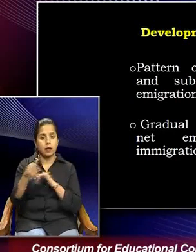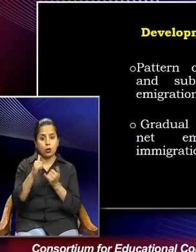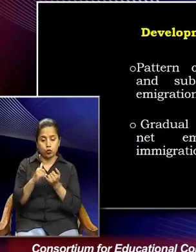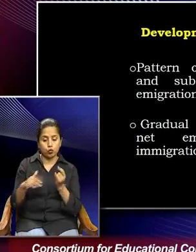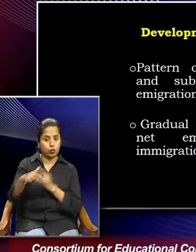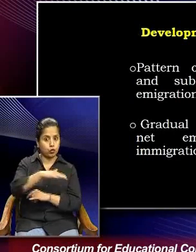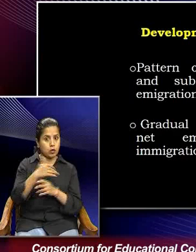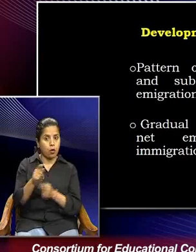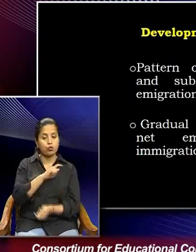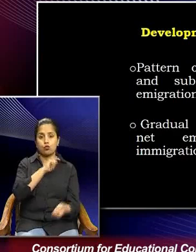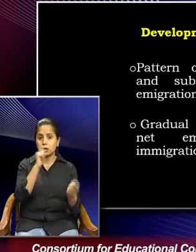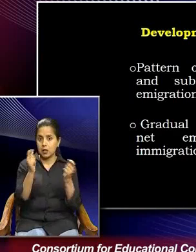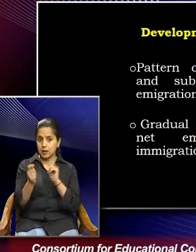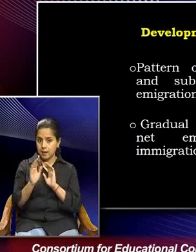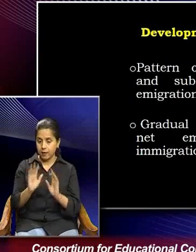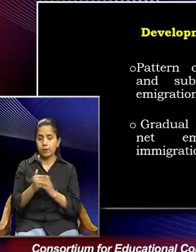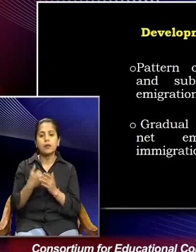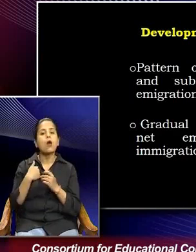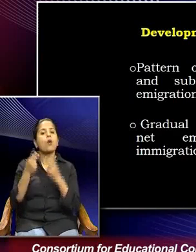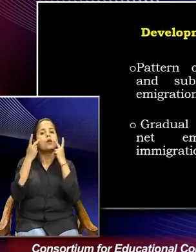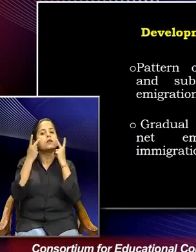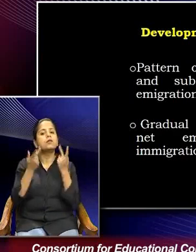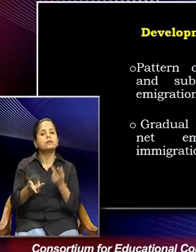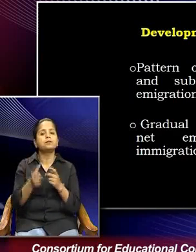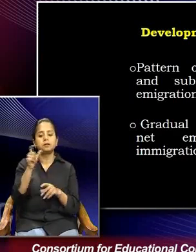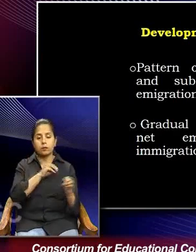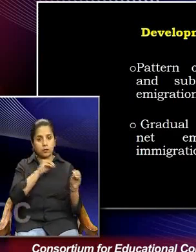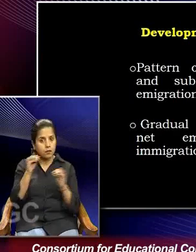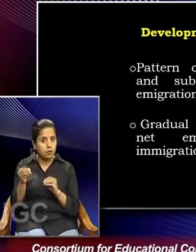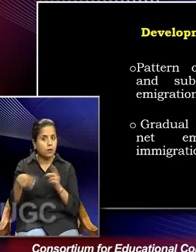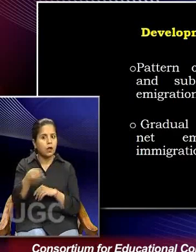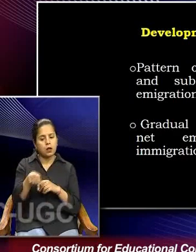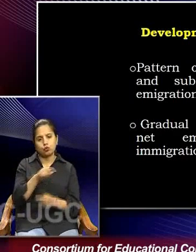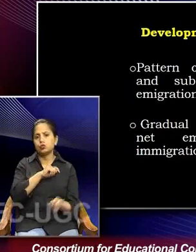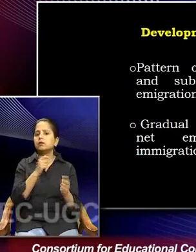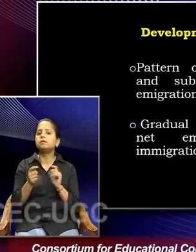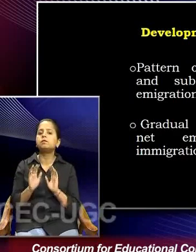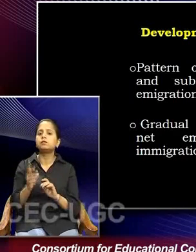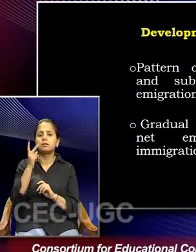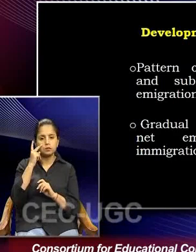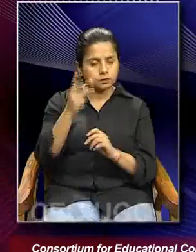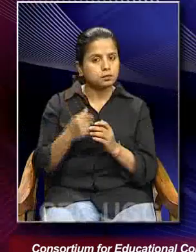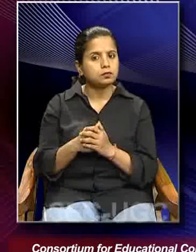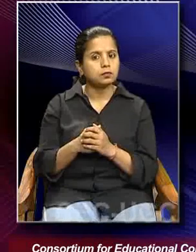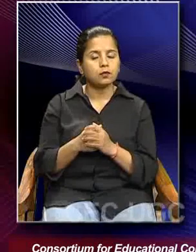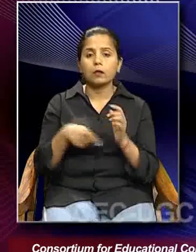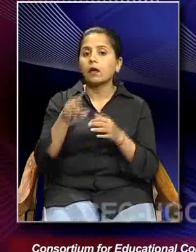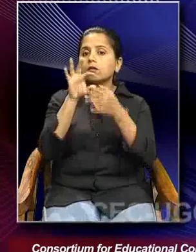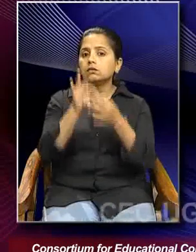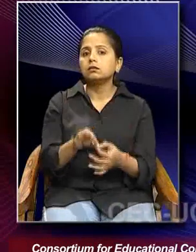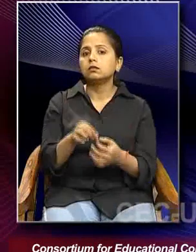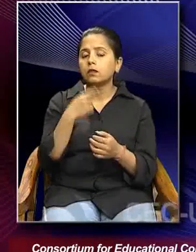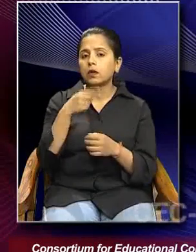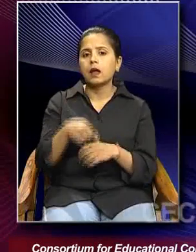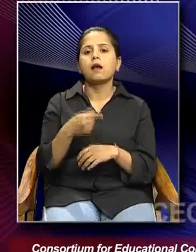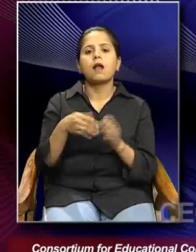societies are transforming, we see that the migration pattern is also changing in tune with the